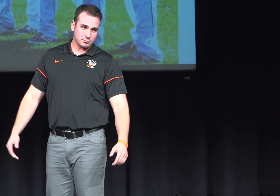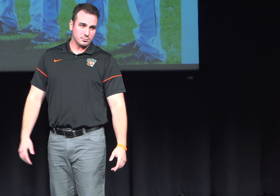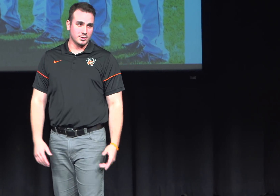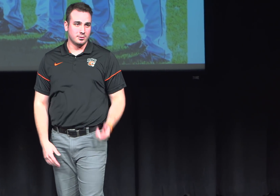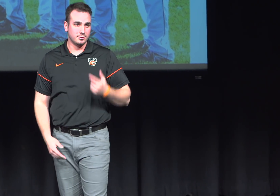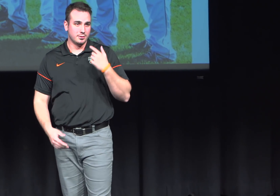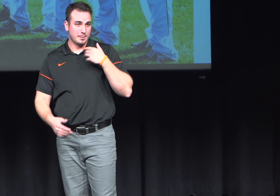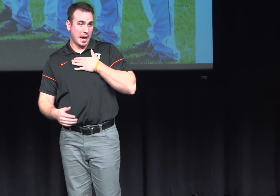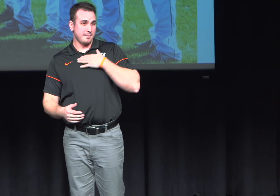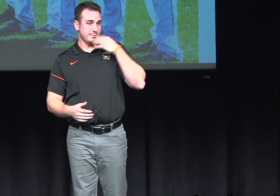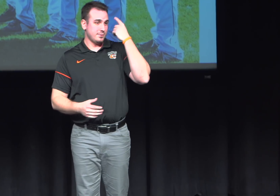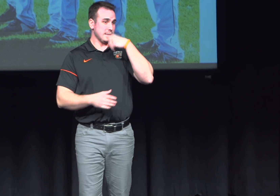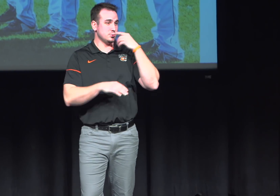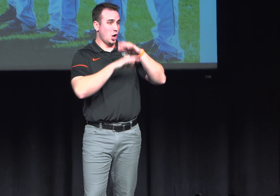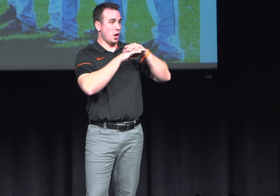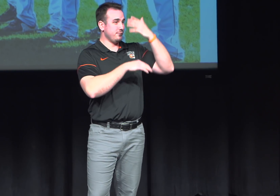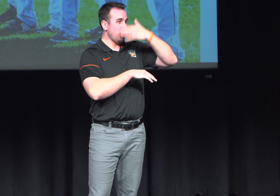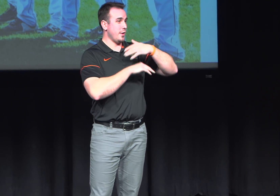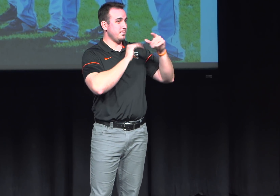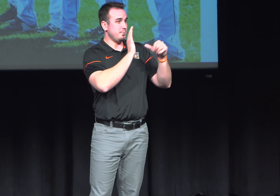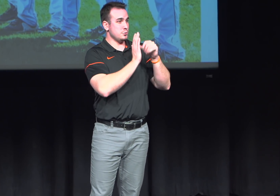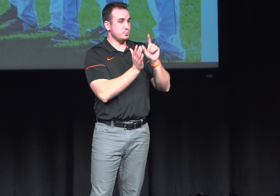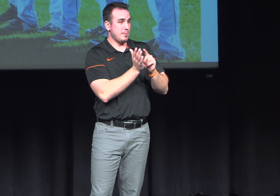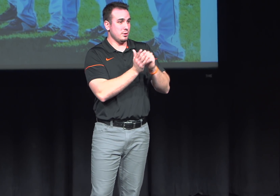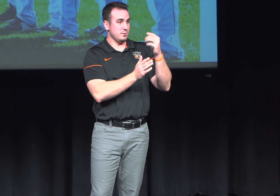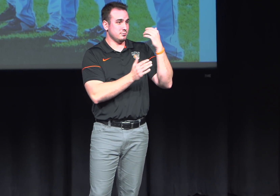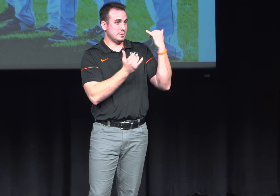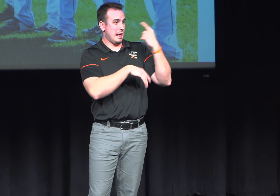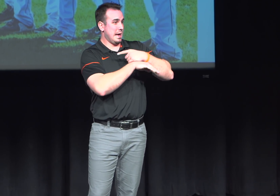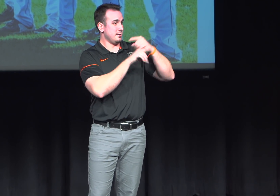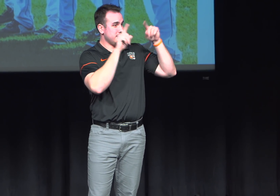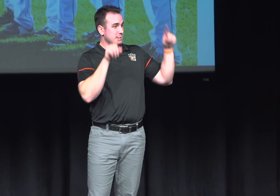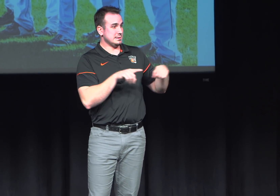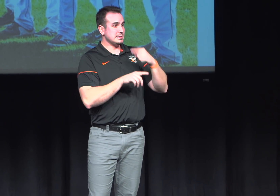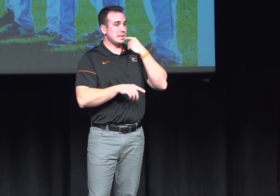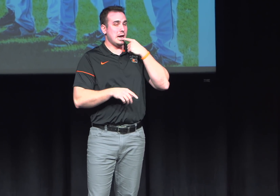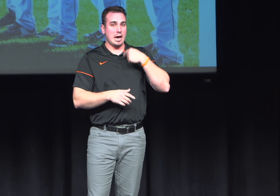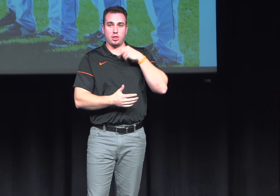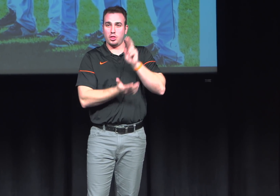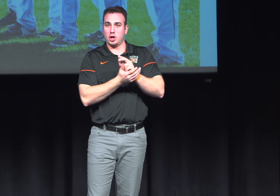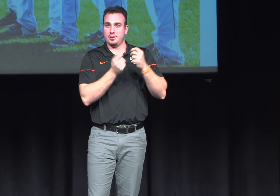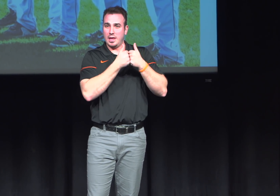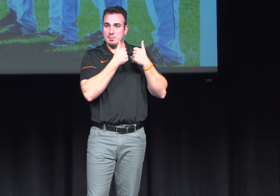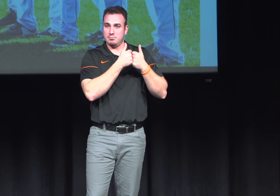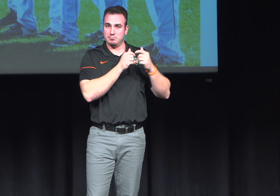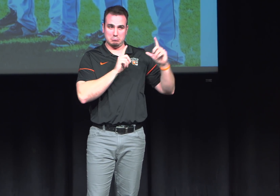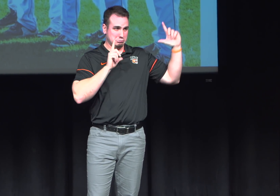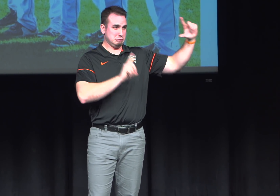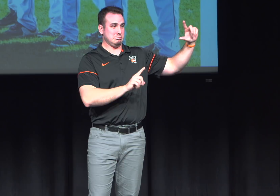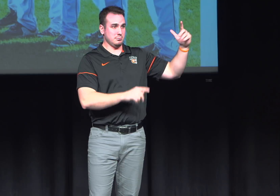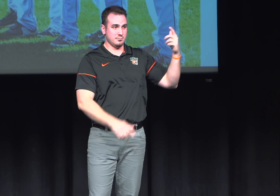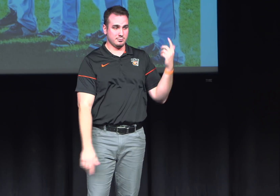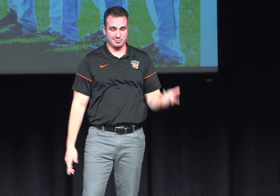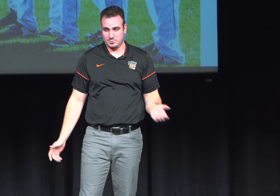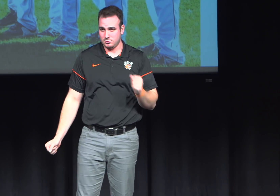saying, my face was on the front of the local newspaper saying that I lost the game. And there's a huge picture, but